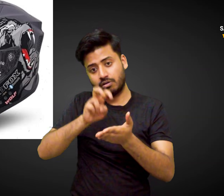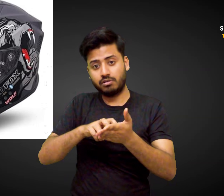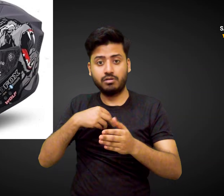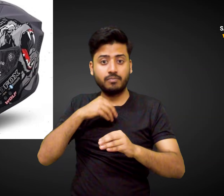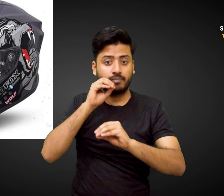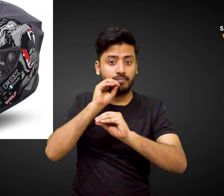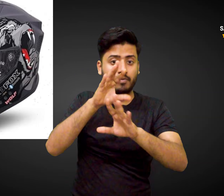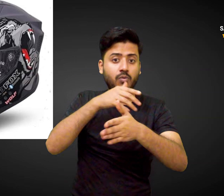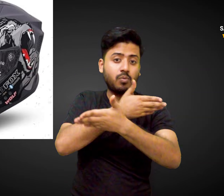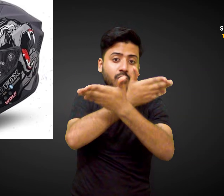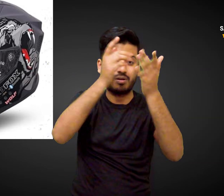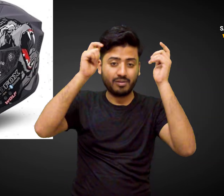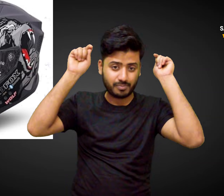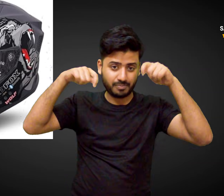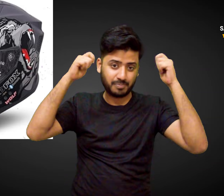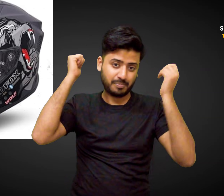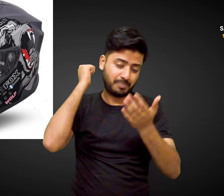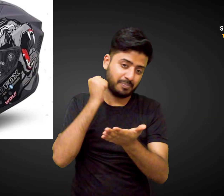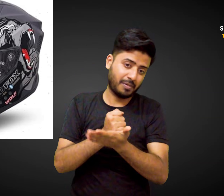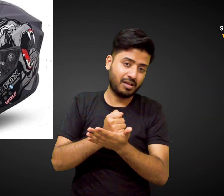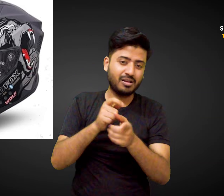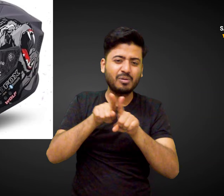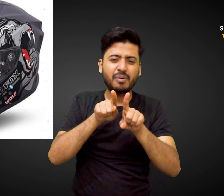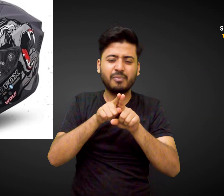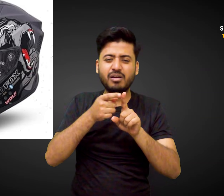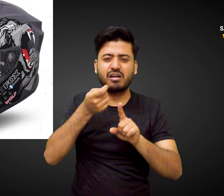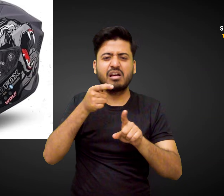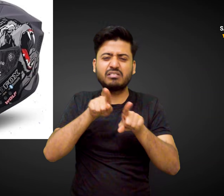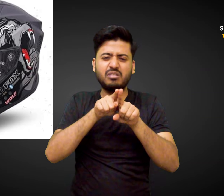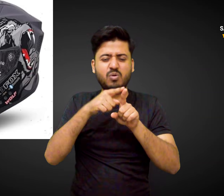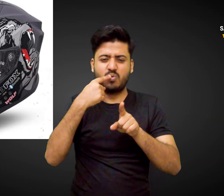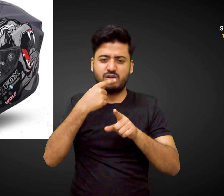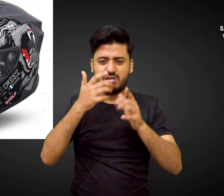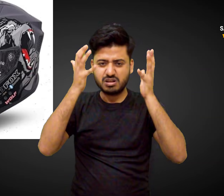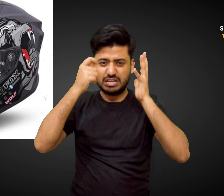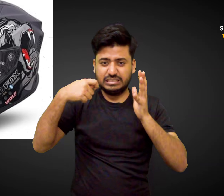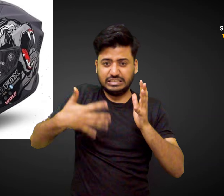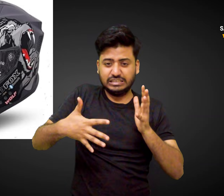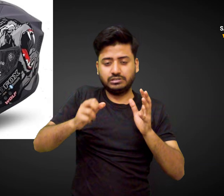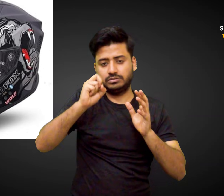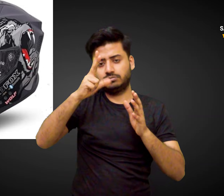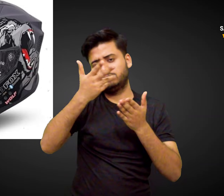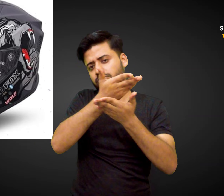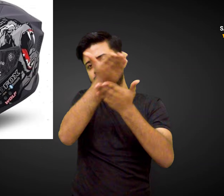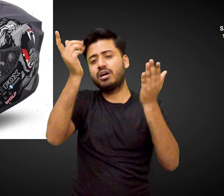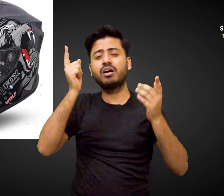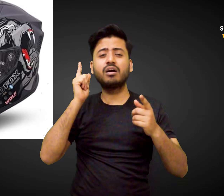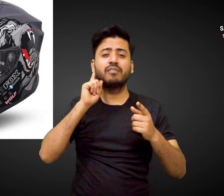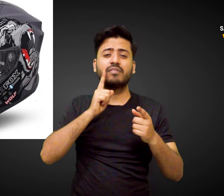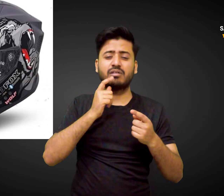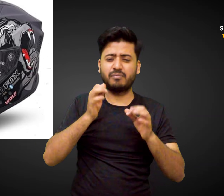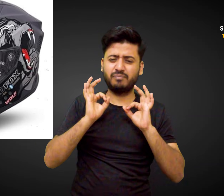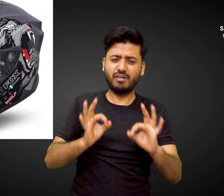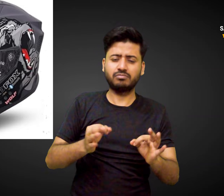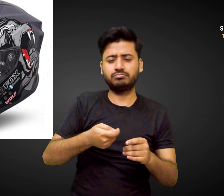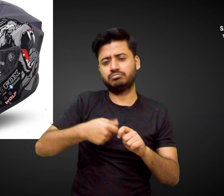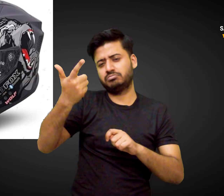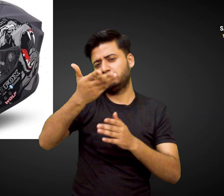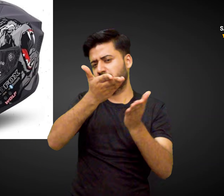While you mentioned several brands, their cap technologies vary. Nike often features DRI Fit technology for